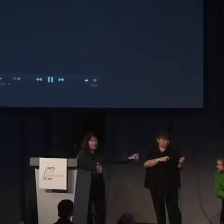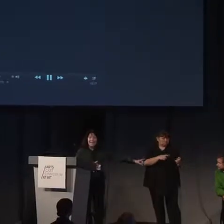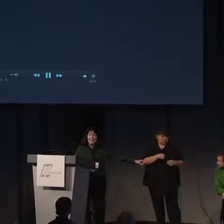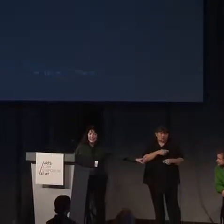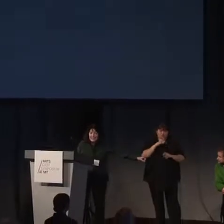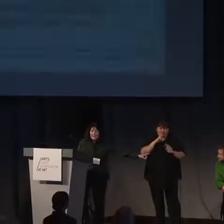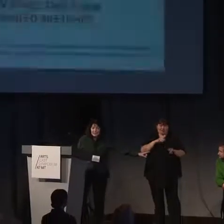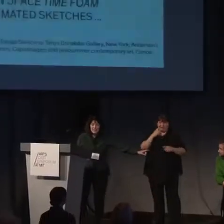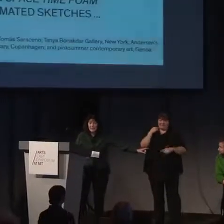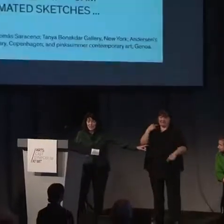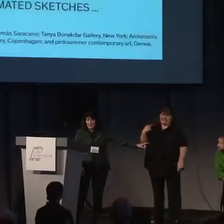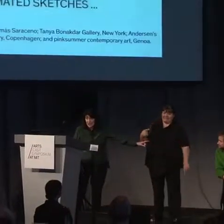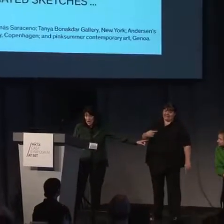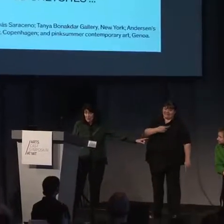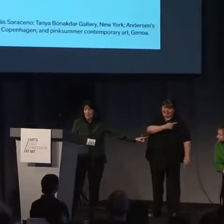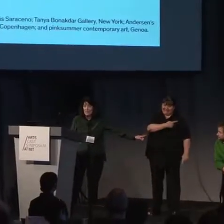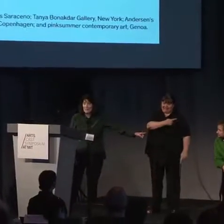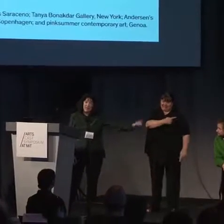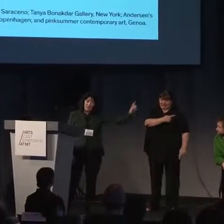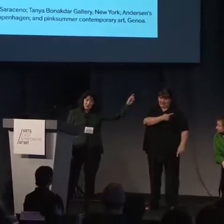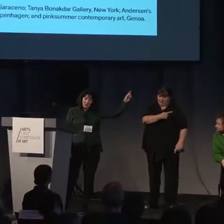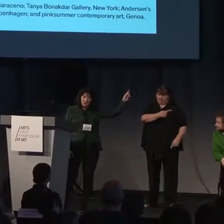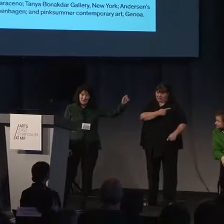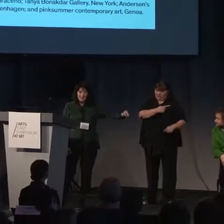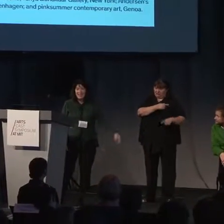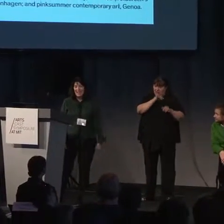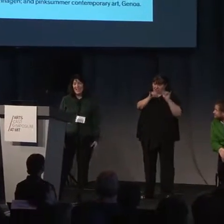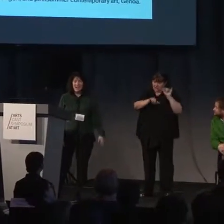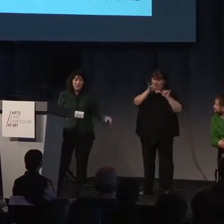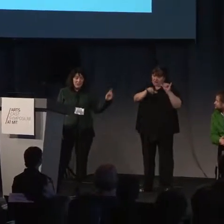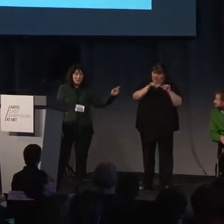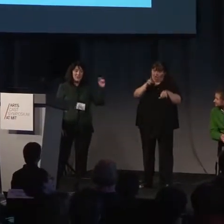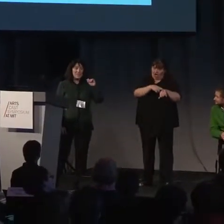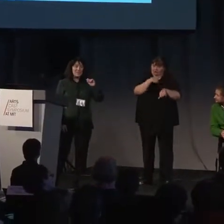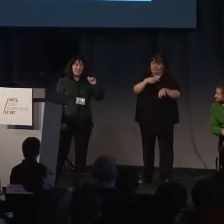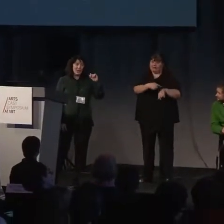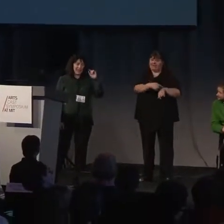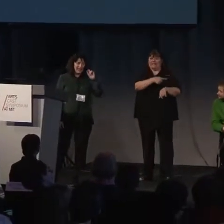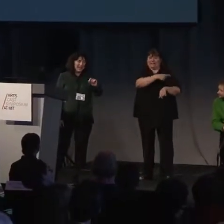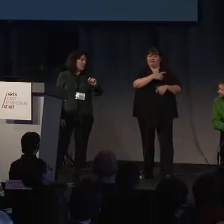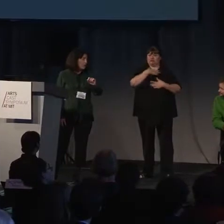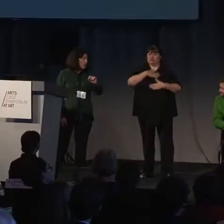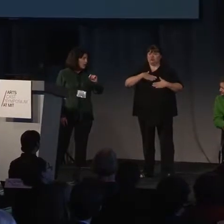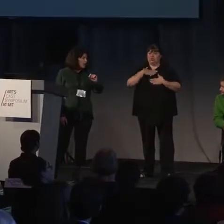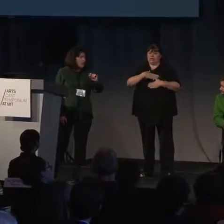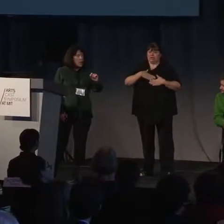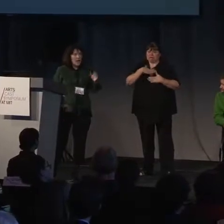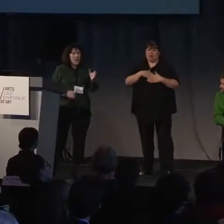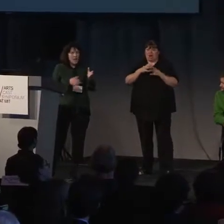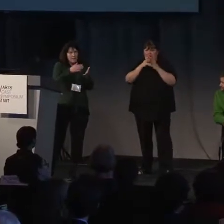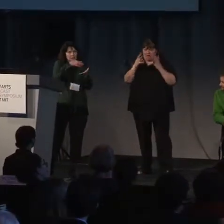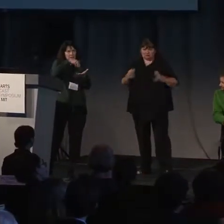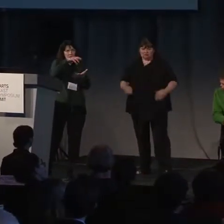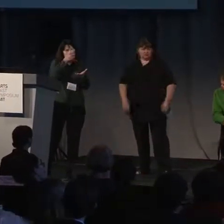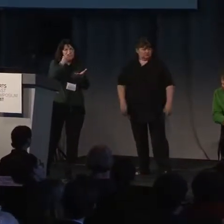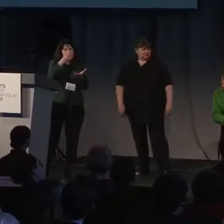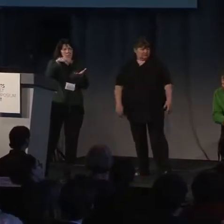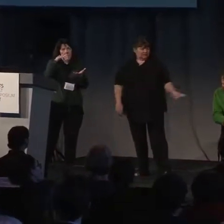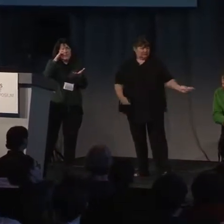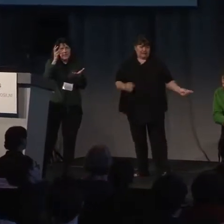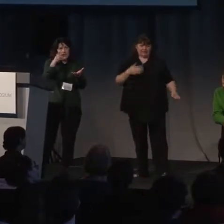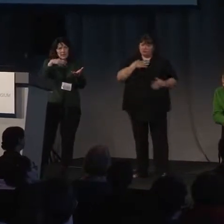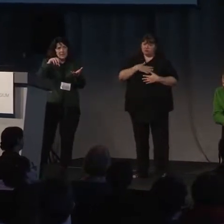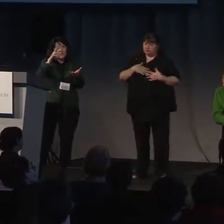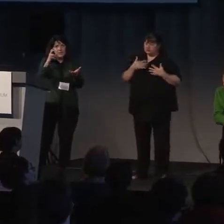to react, because he spends a lot of time in this space. You'll see him in here. He enjoys it a lot. I think he enjoys having, trying to